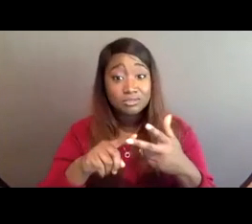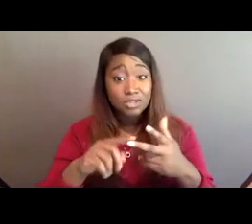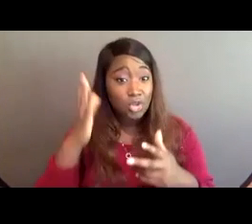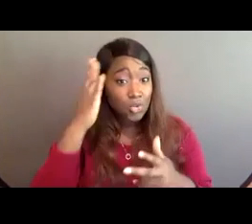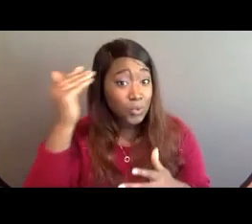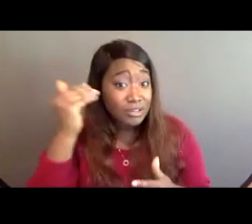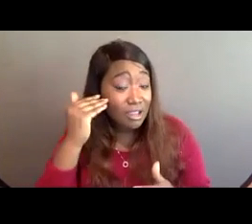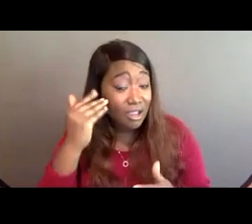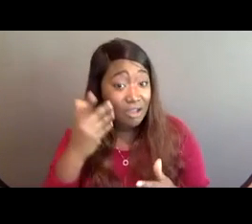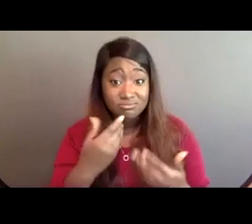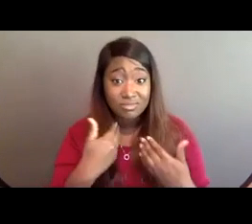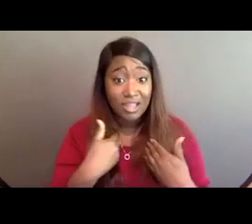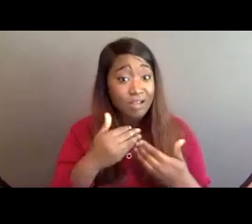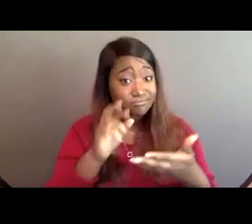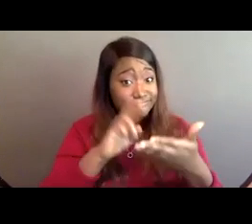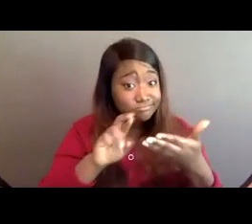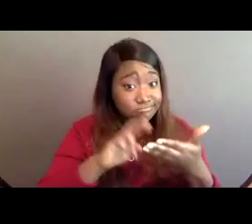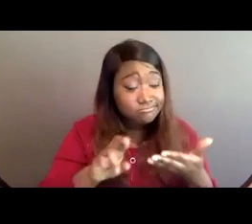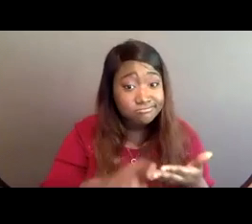big